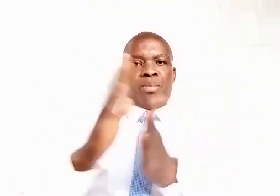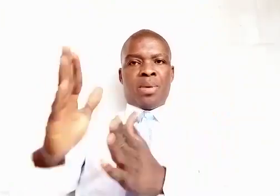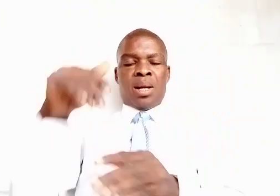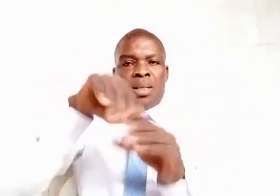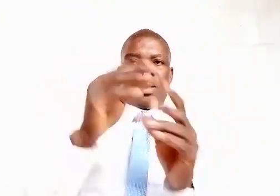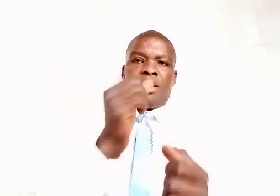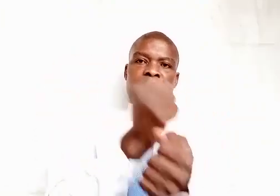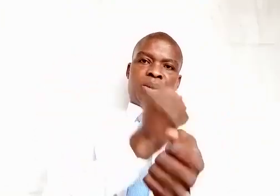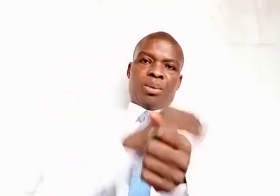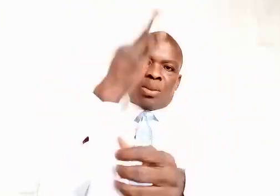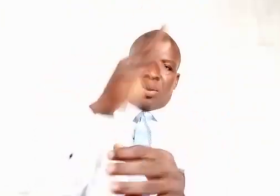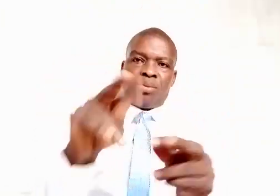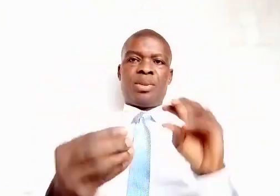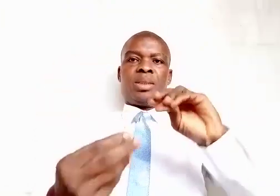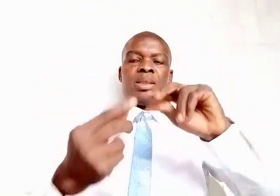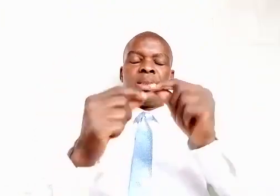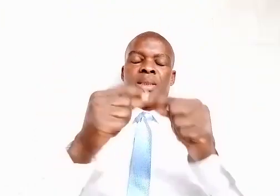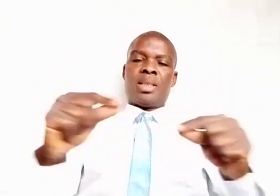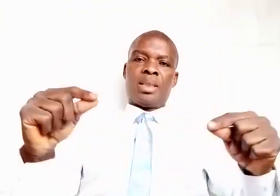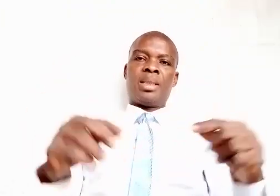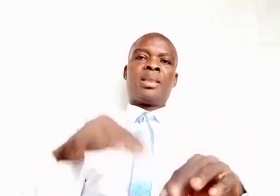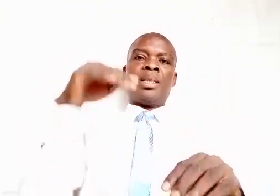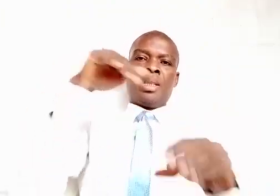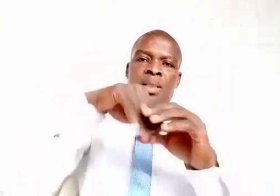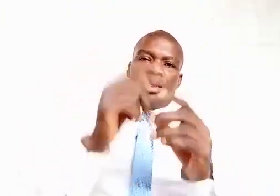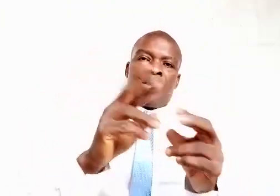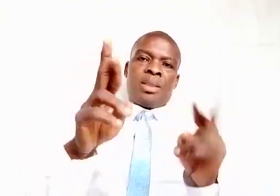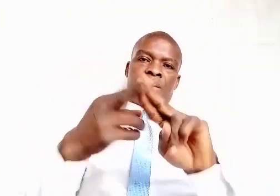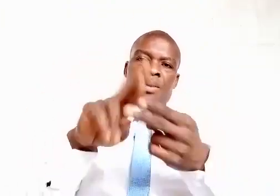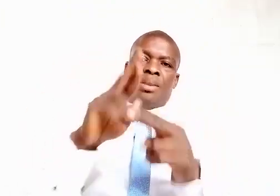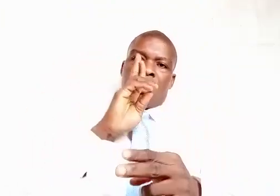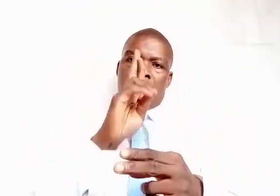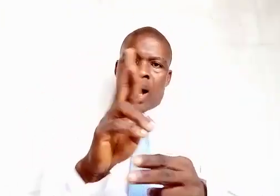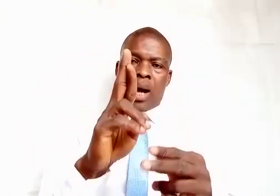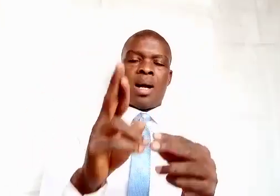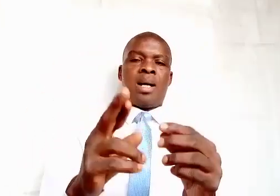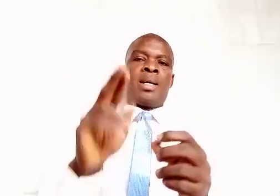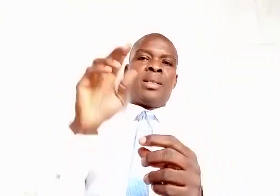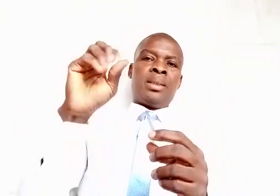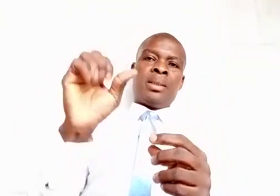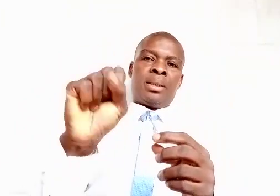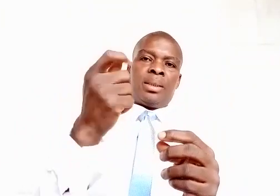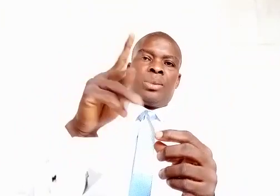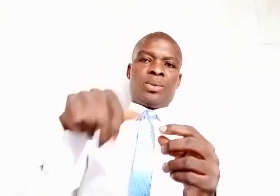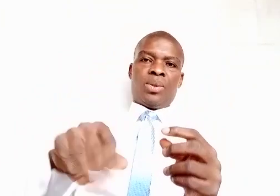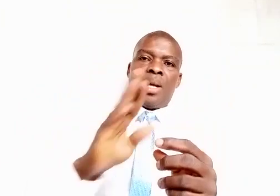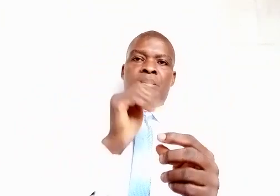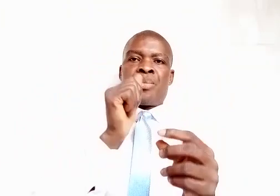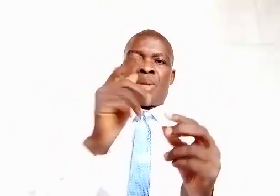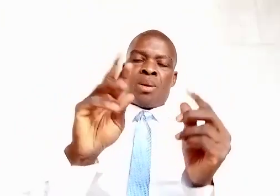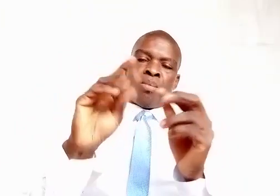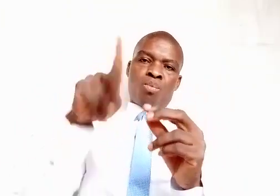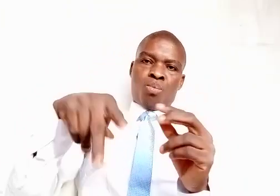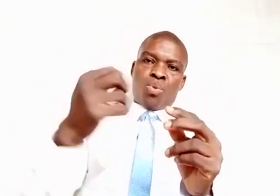sentence. The reflexive pronouns are singular myself, plural